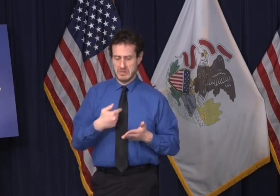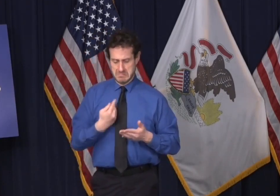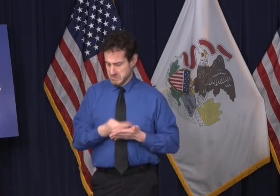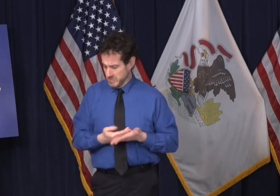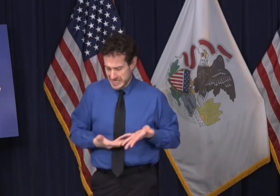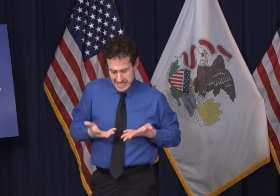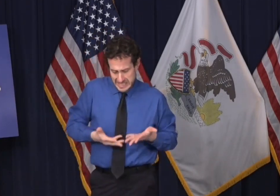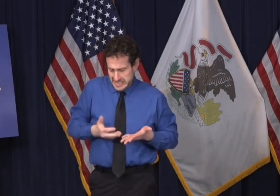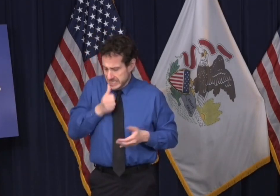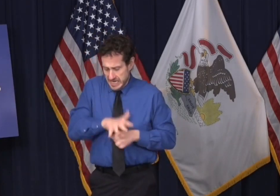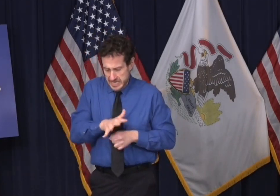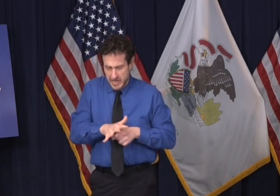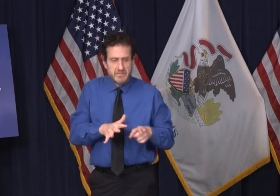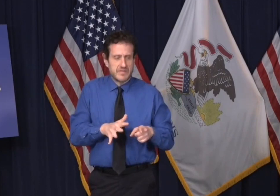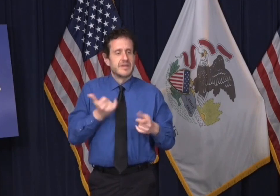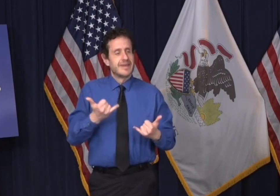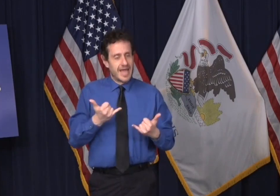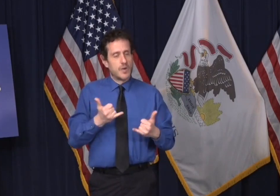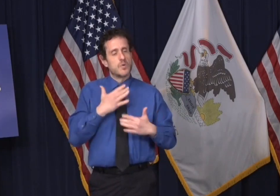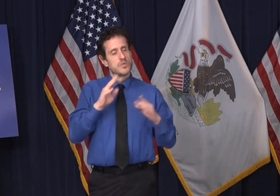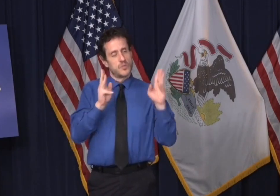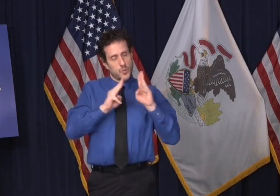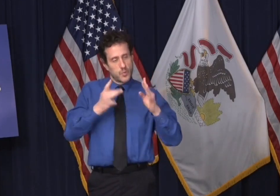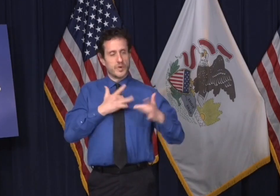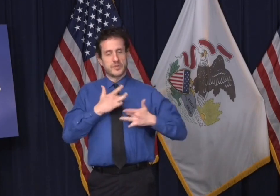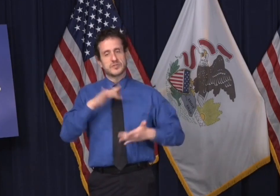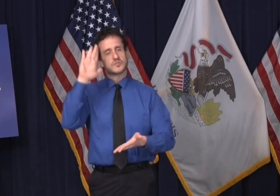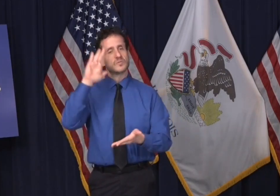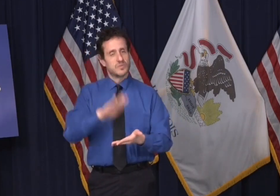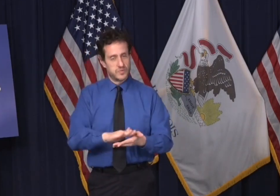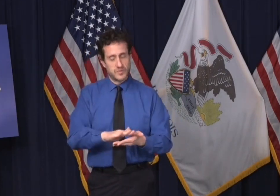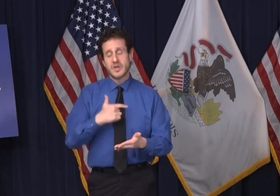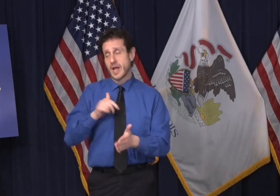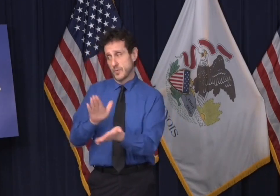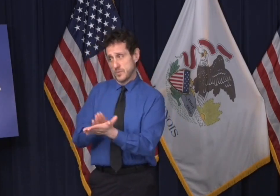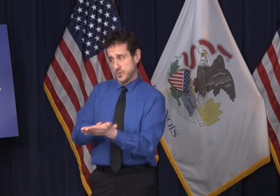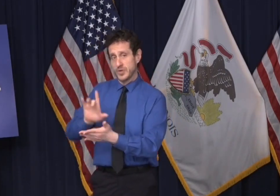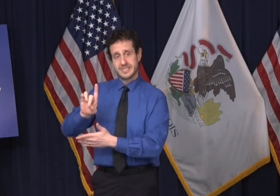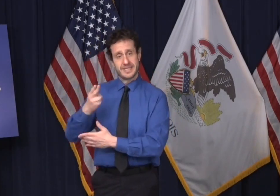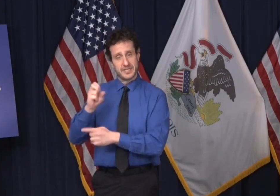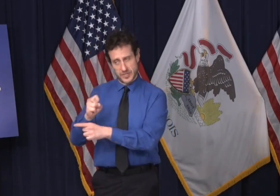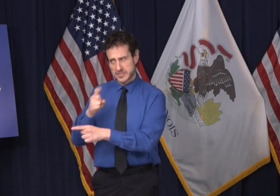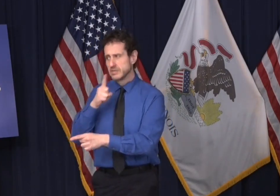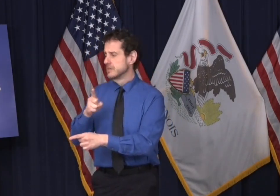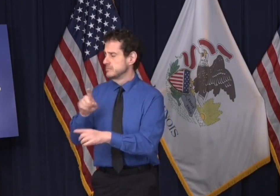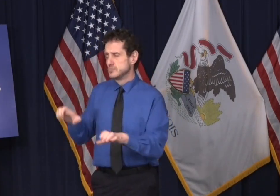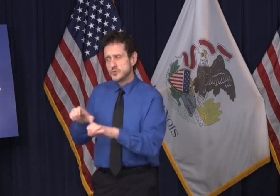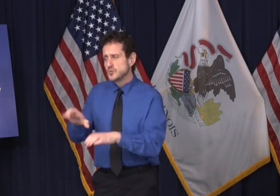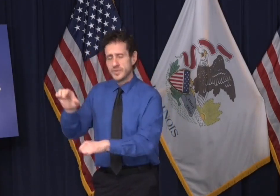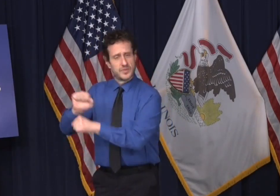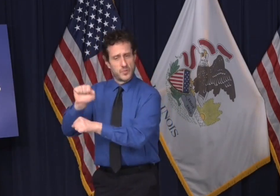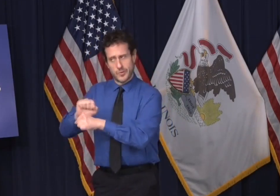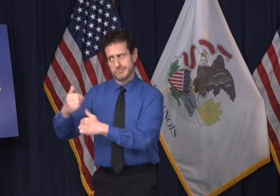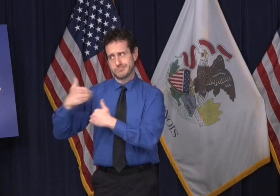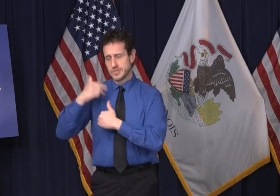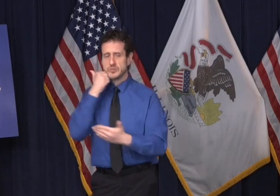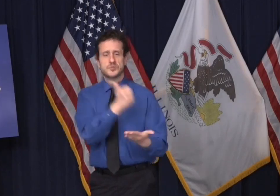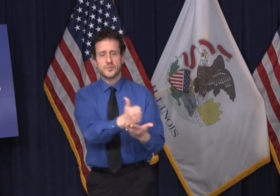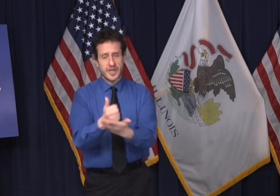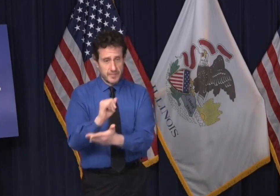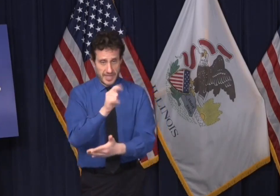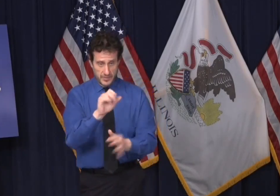to applaud our team at DHS who are doing whatever is necessary to get Illinois families through this